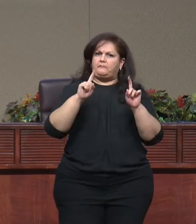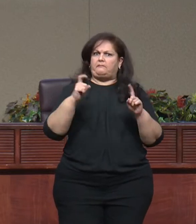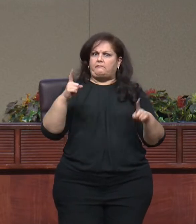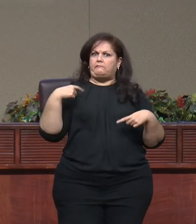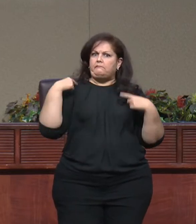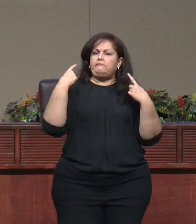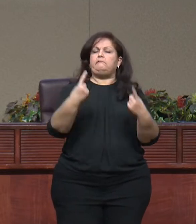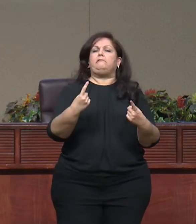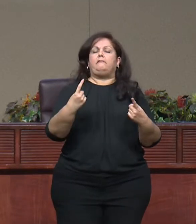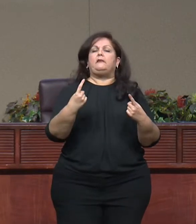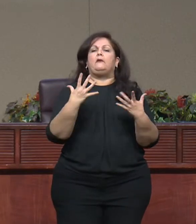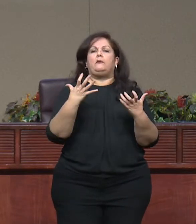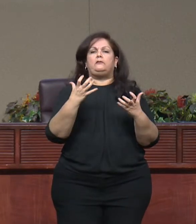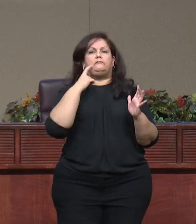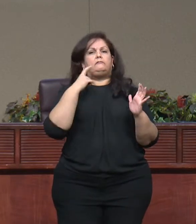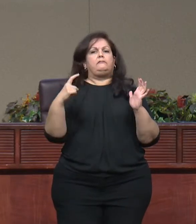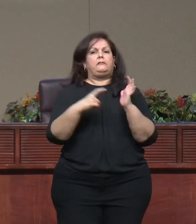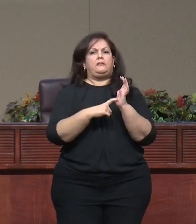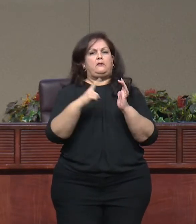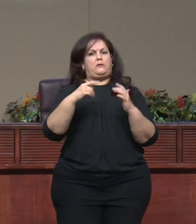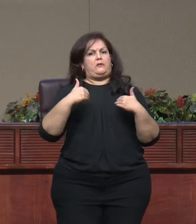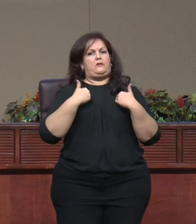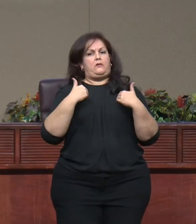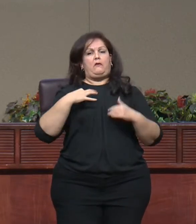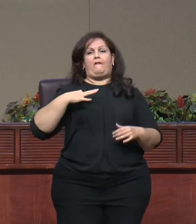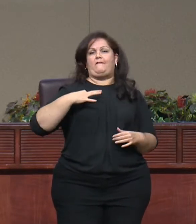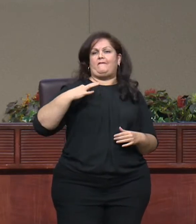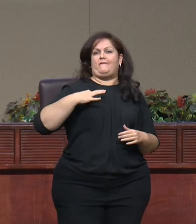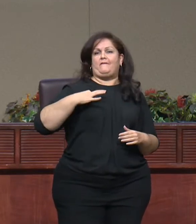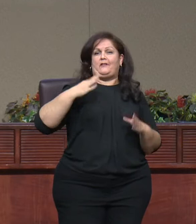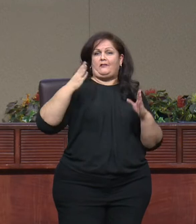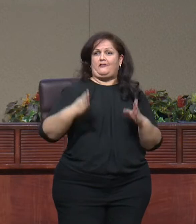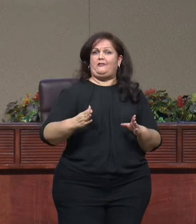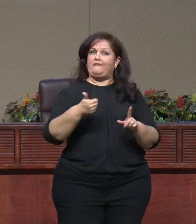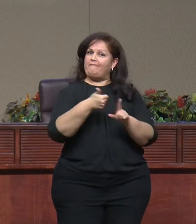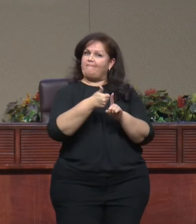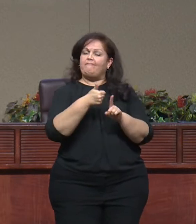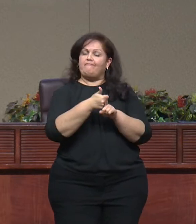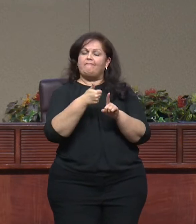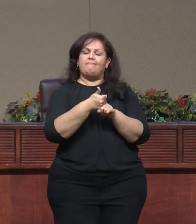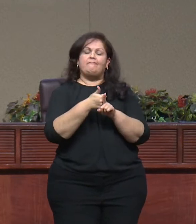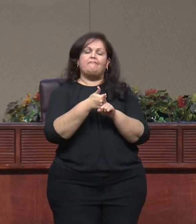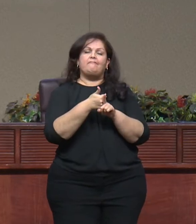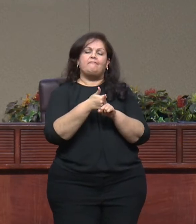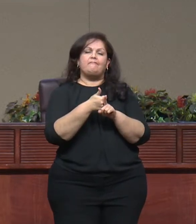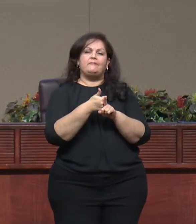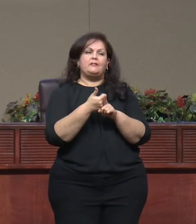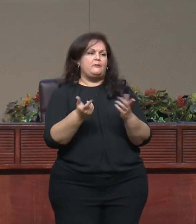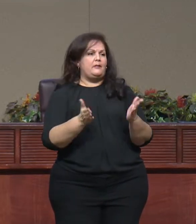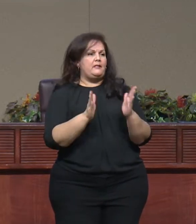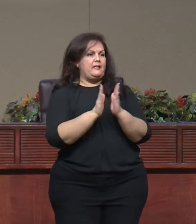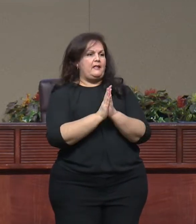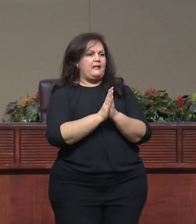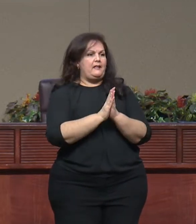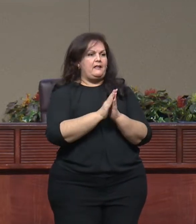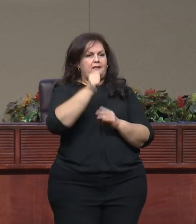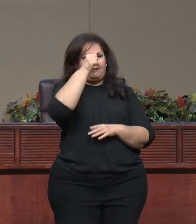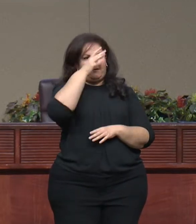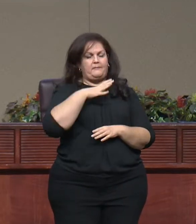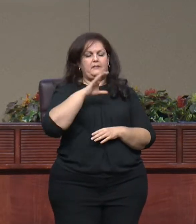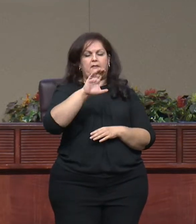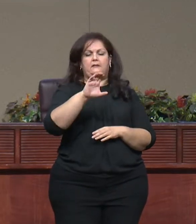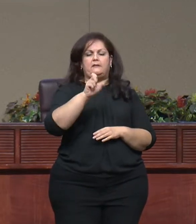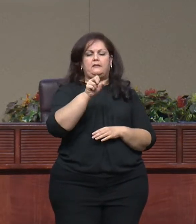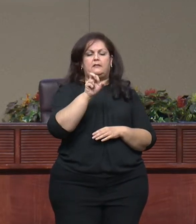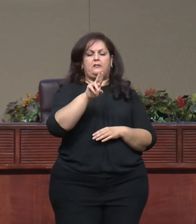to recognize one of our young volunteers. I'm going to ask Mr. Cesar